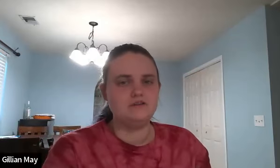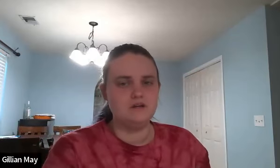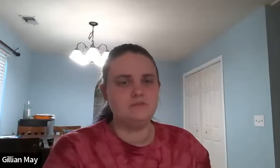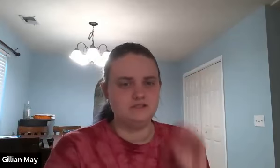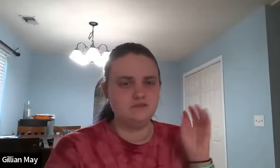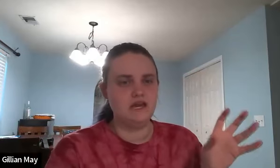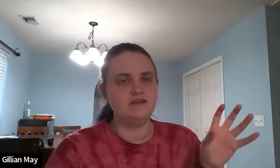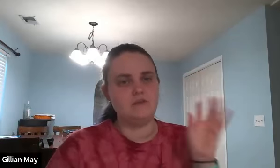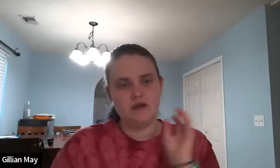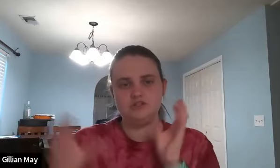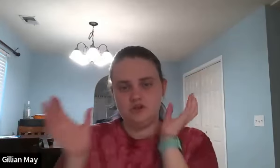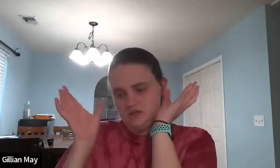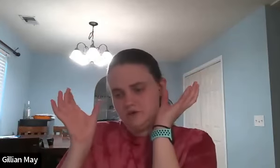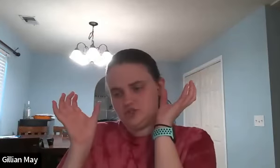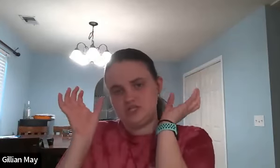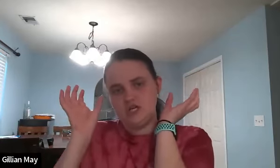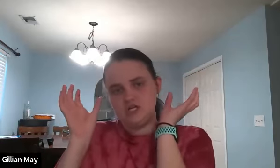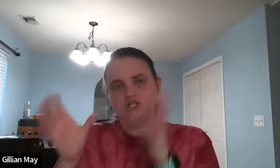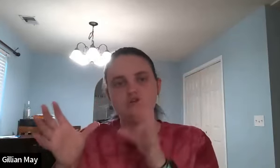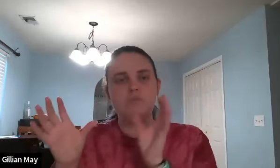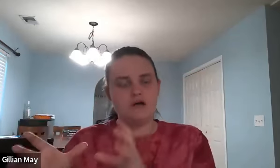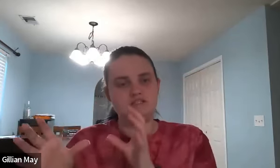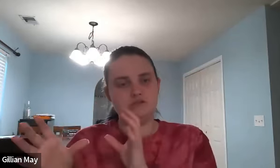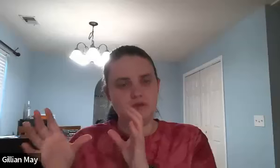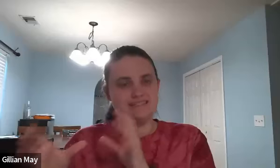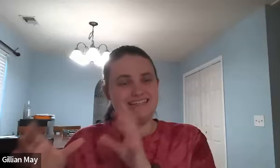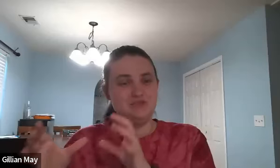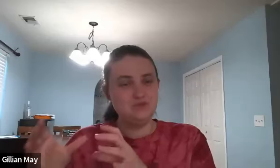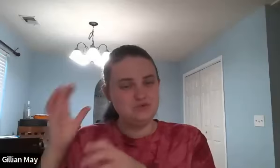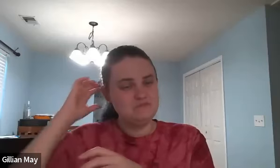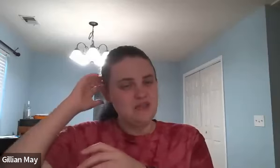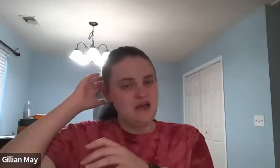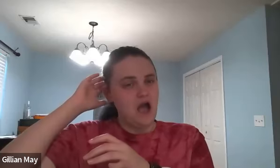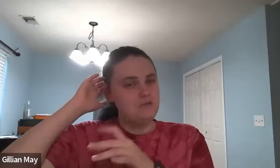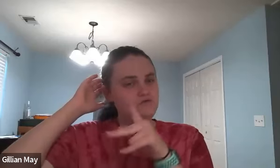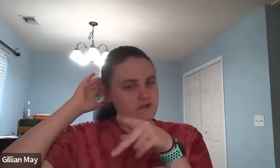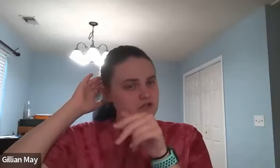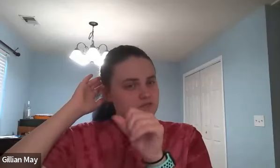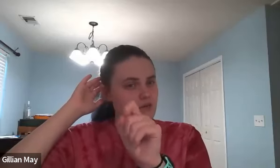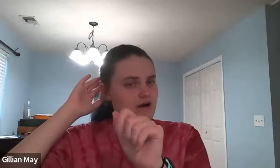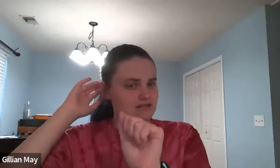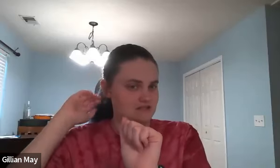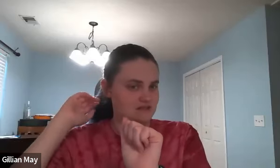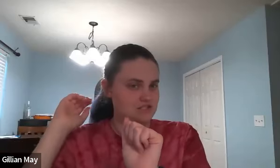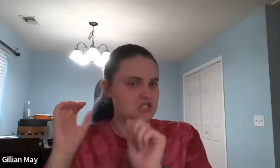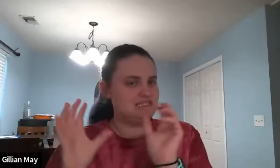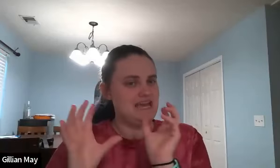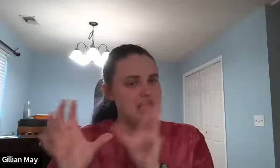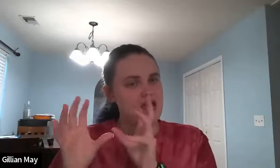talking about spaghetti, like I'm actually talking about just general pasta and noodles, I would finger spell pasta just to add